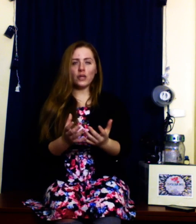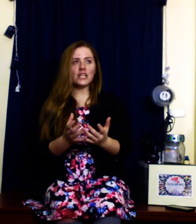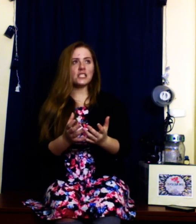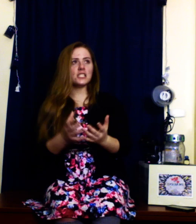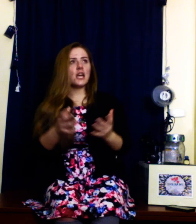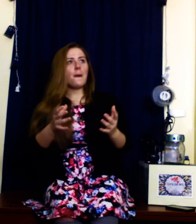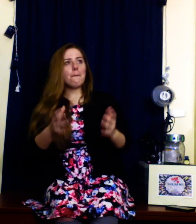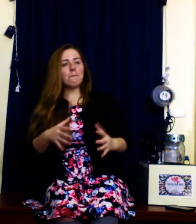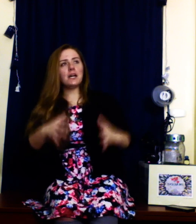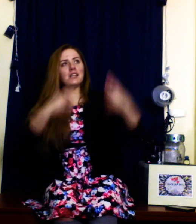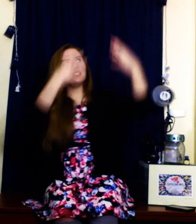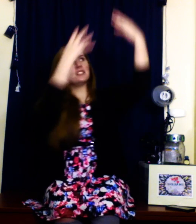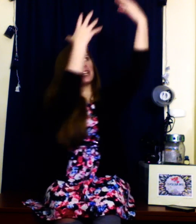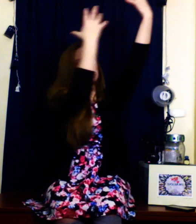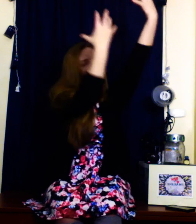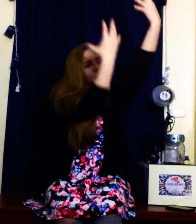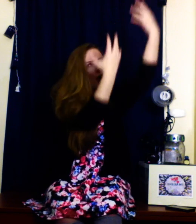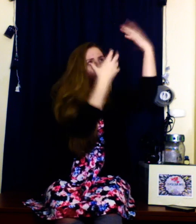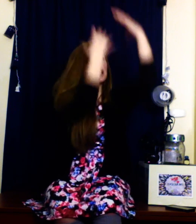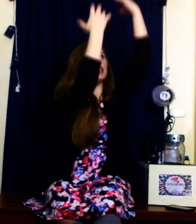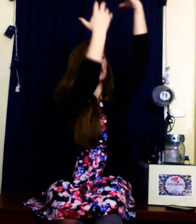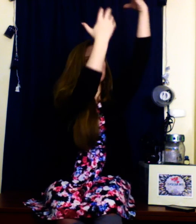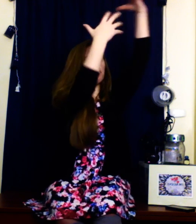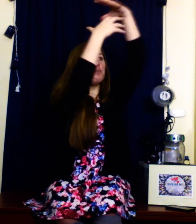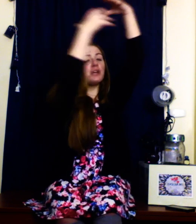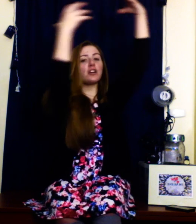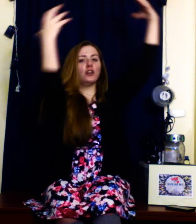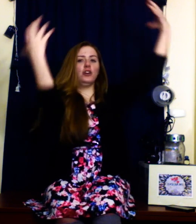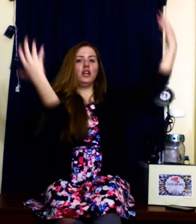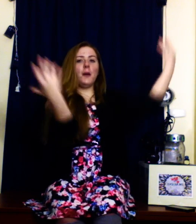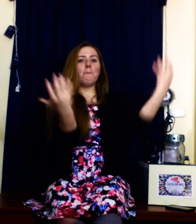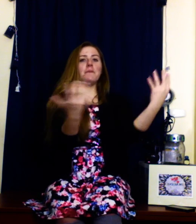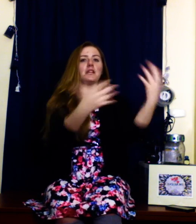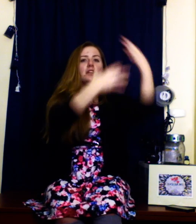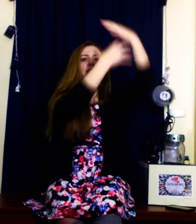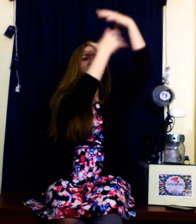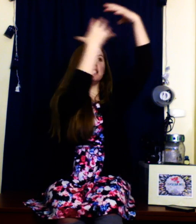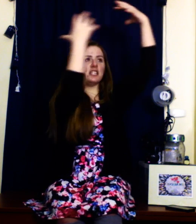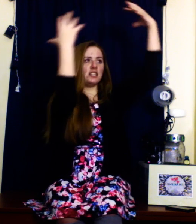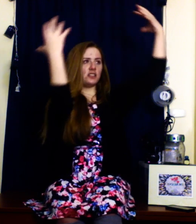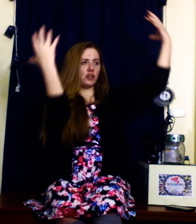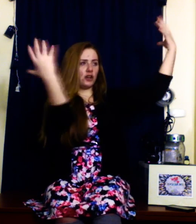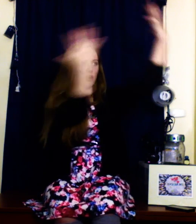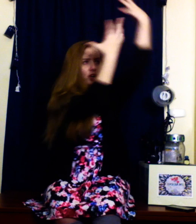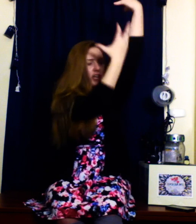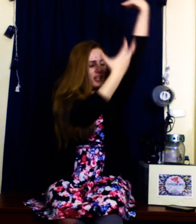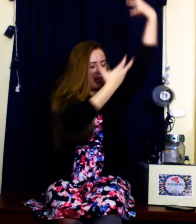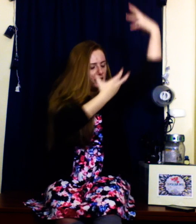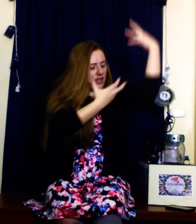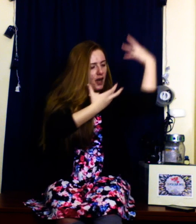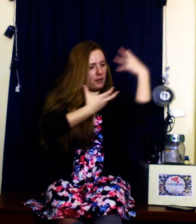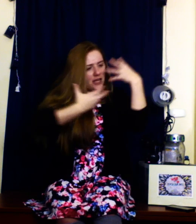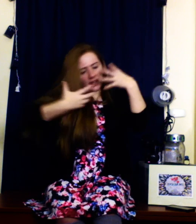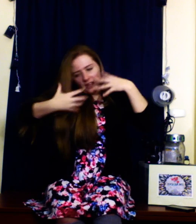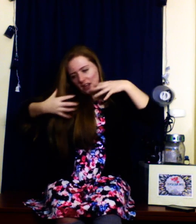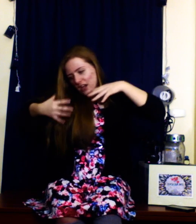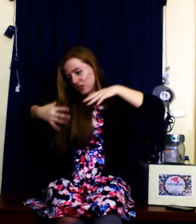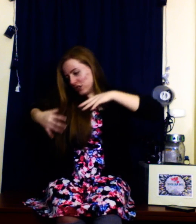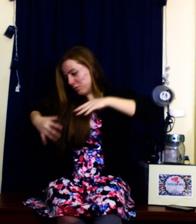wind, but it's like it's coming. It's a bigger entity to her, that it's coming, and she's